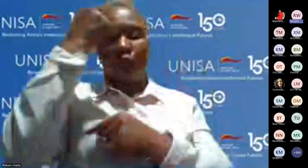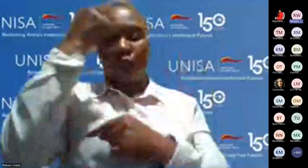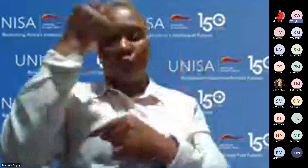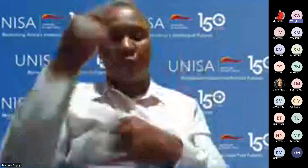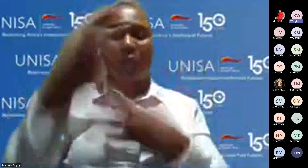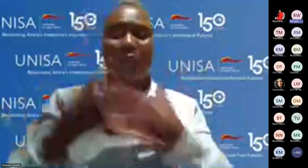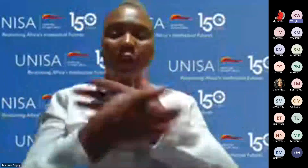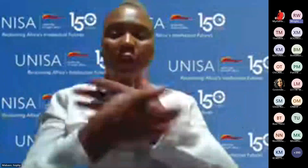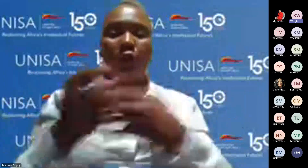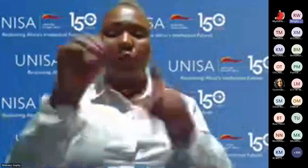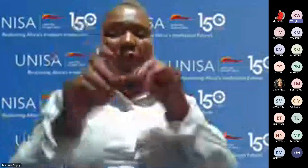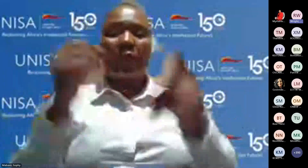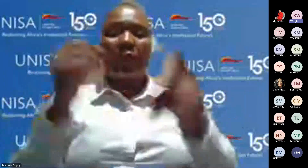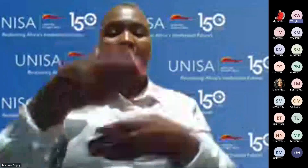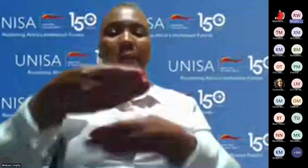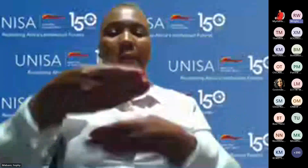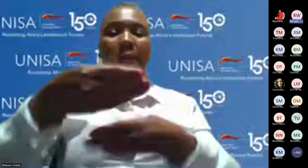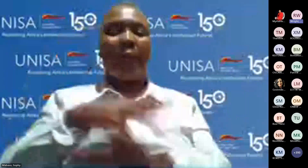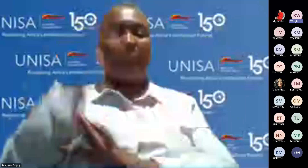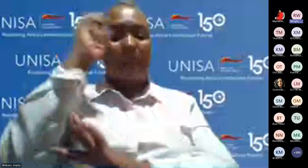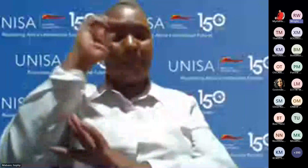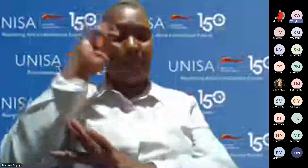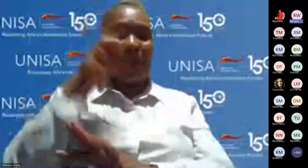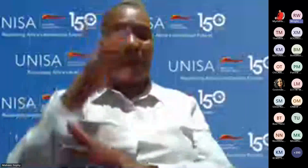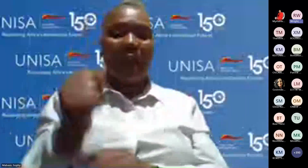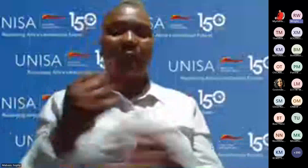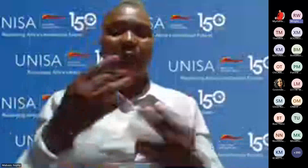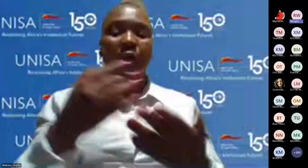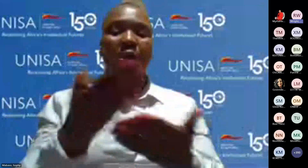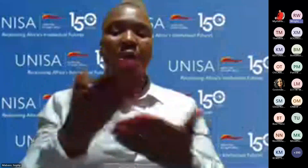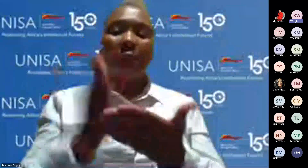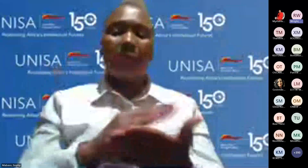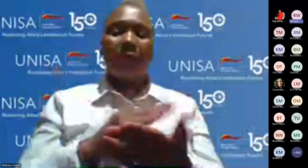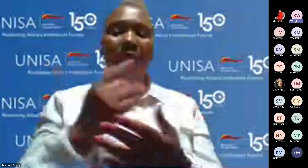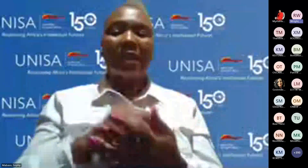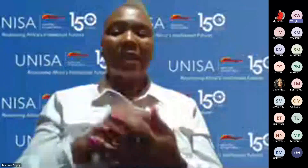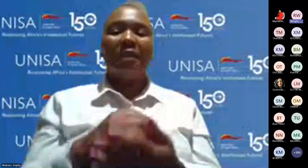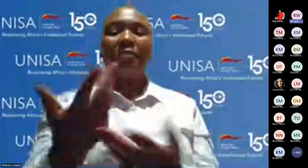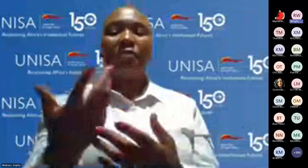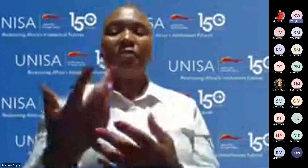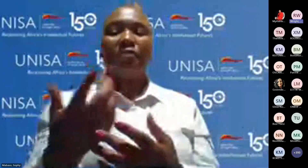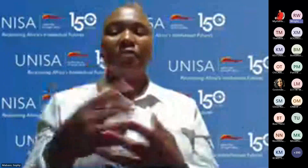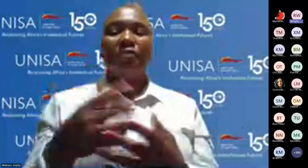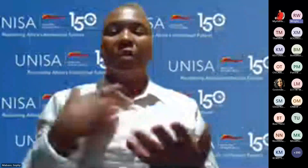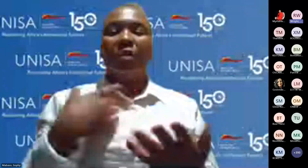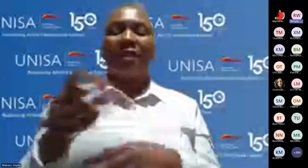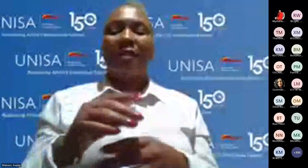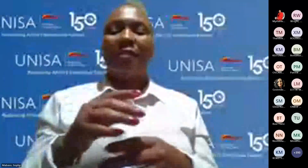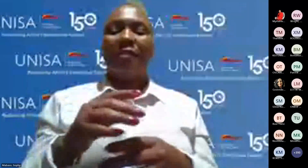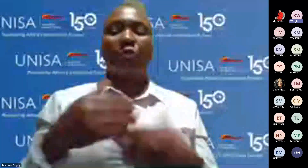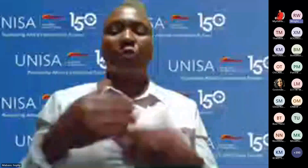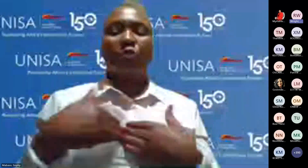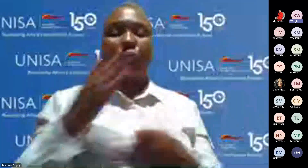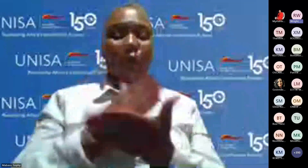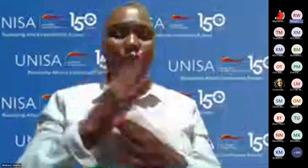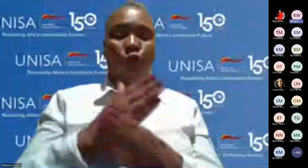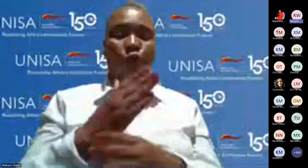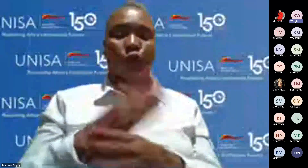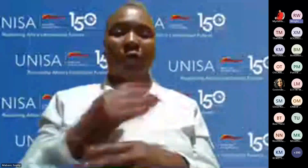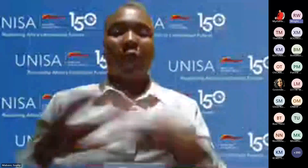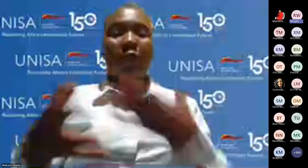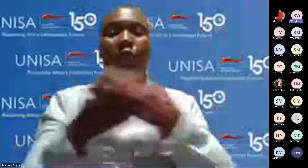question paper. Remember, if you're going to have that page open, to refresh at 10 o'clock, else it won't show that it's actually open. Download the